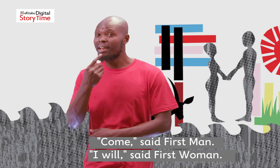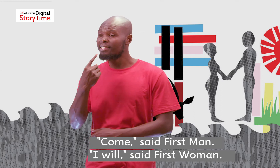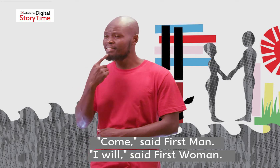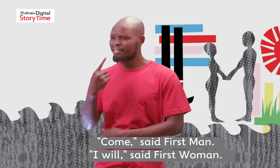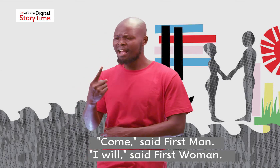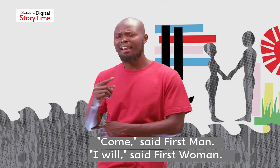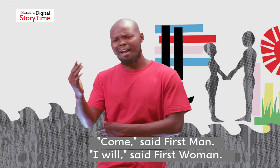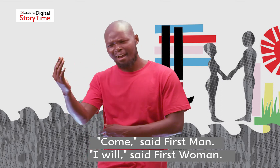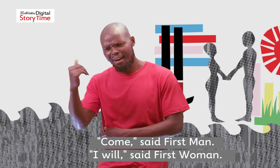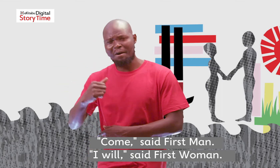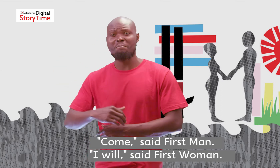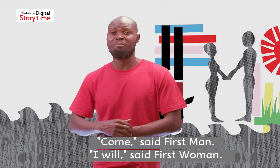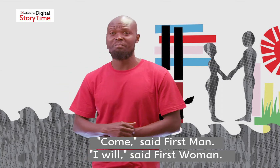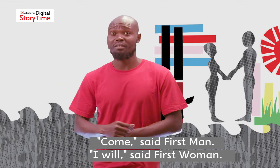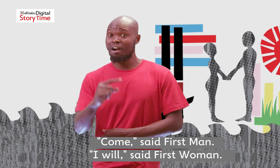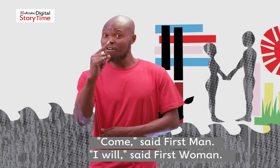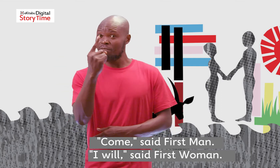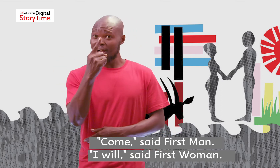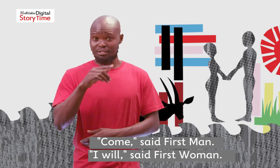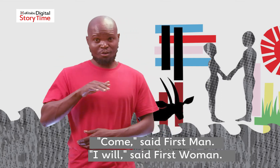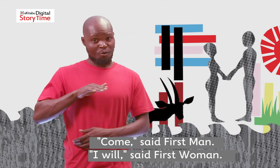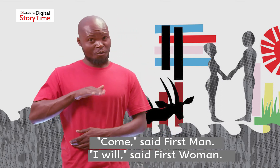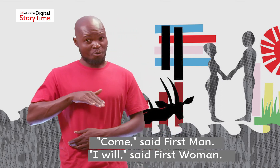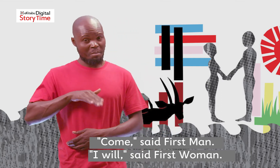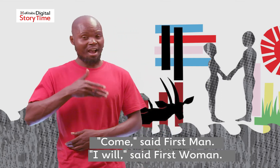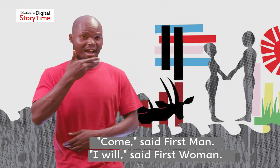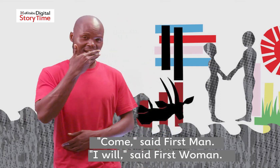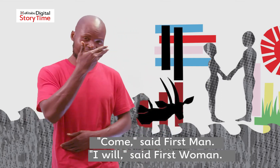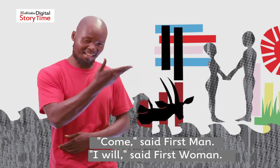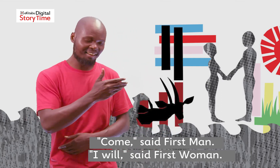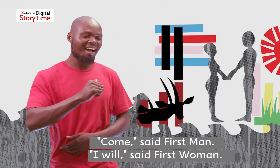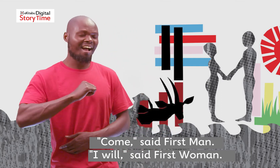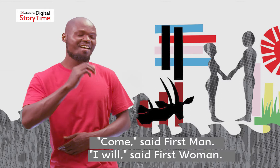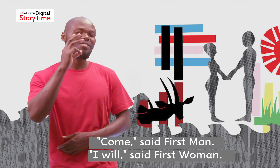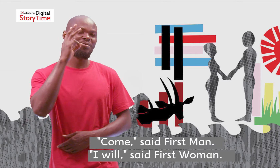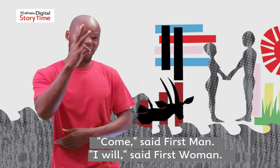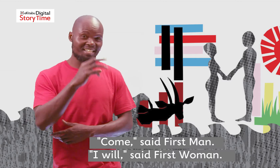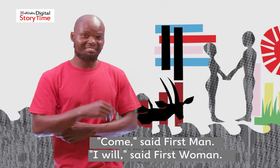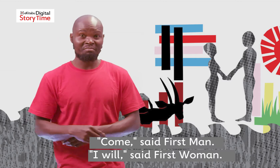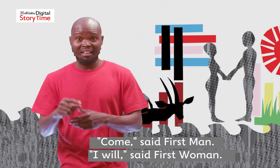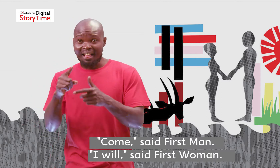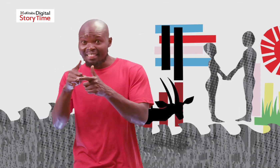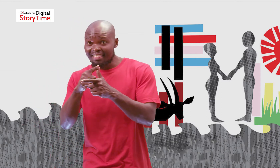Come, said first man. I will, said first woman.